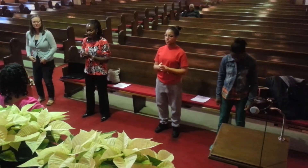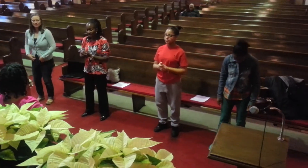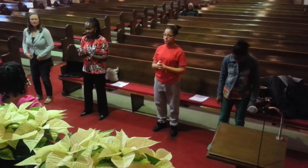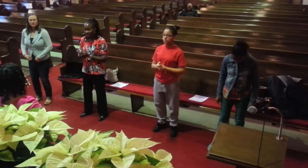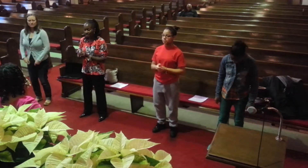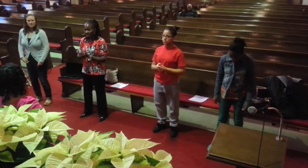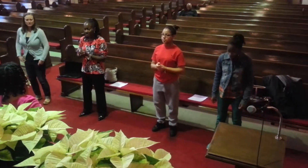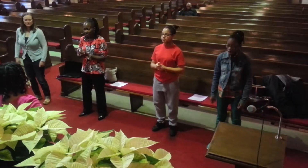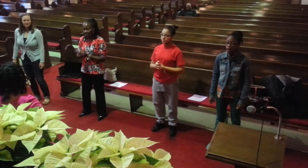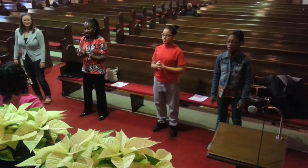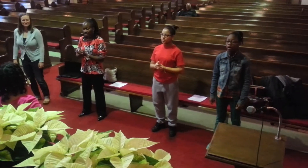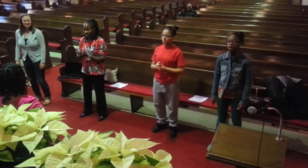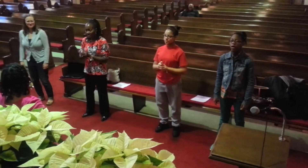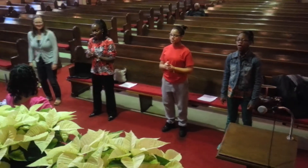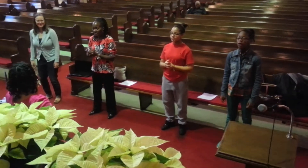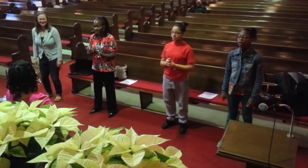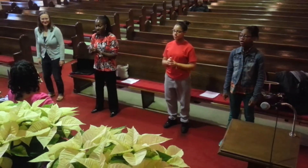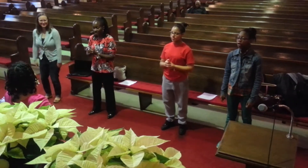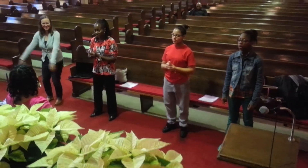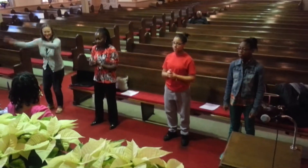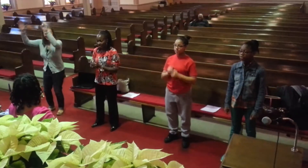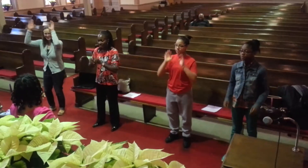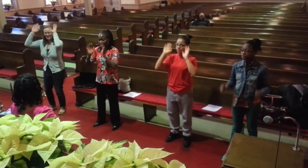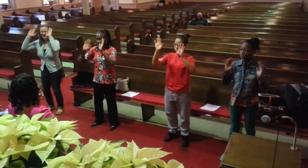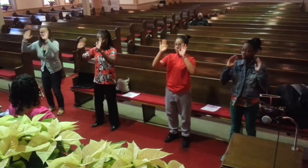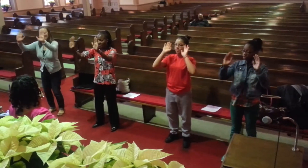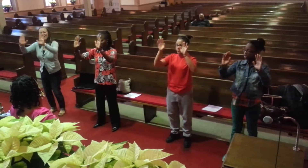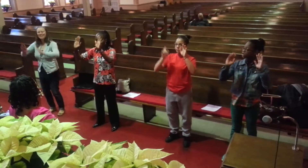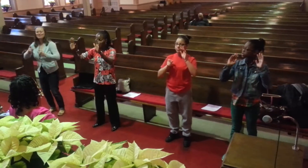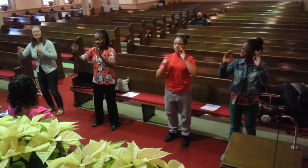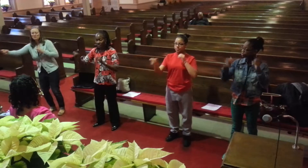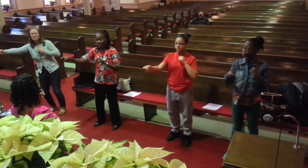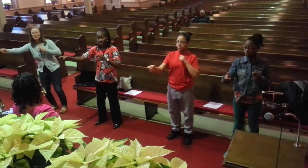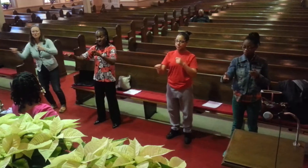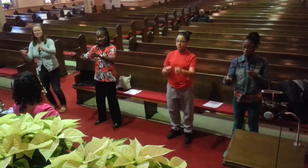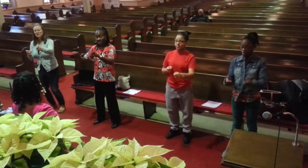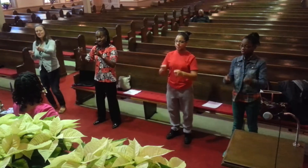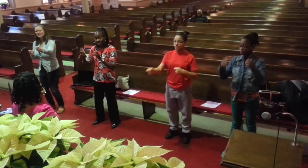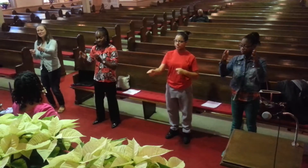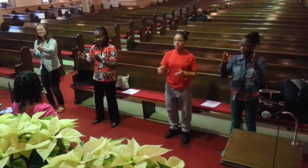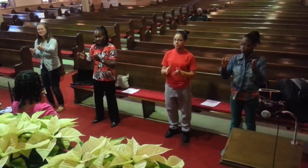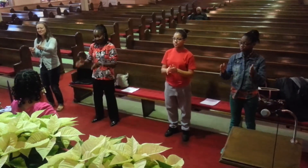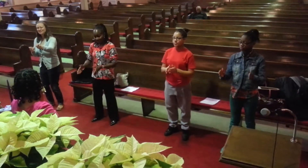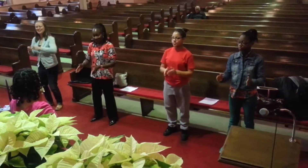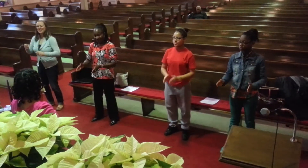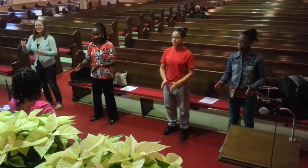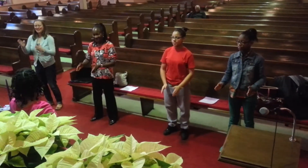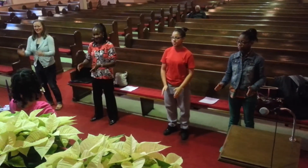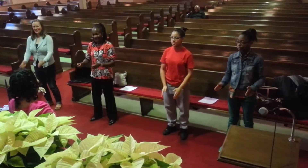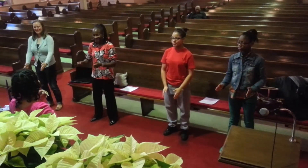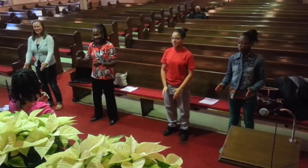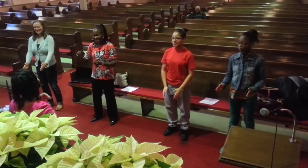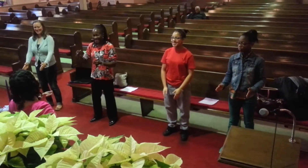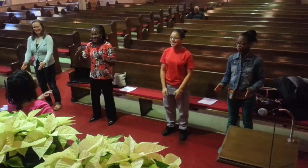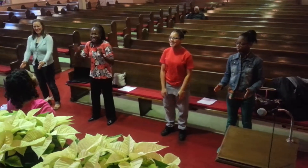1, 2, ready, awesome. Awesome ruler. I'm not stopping.